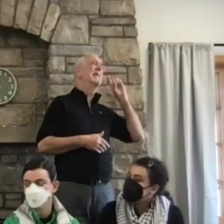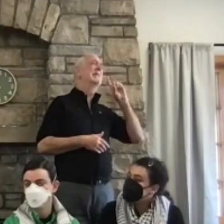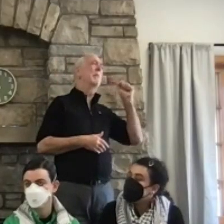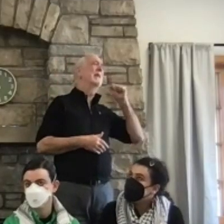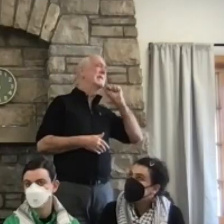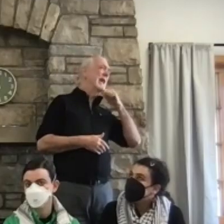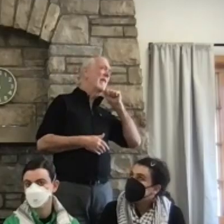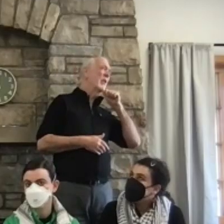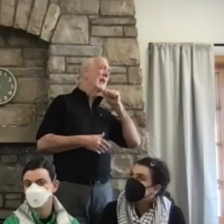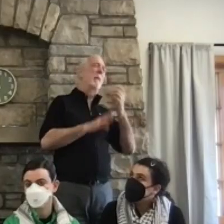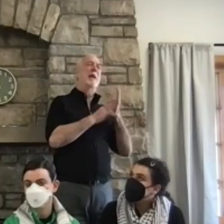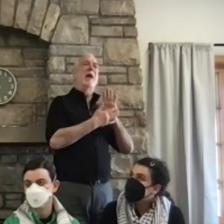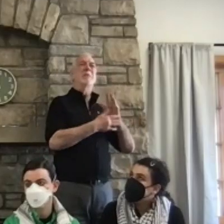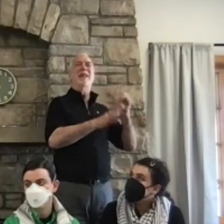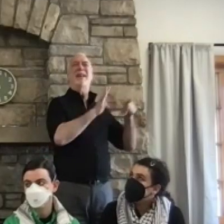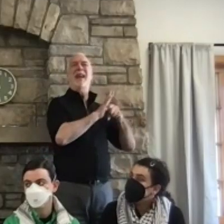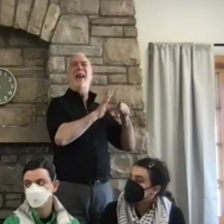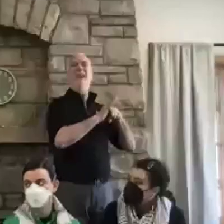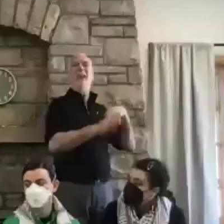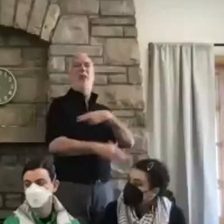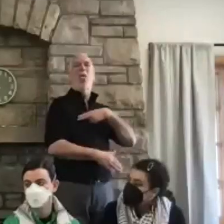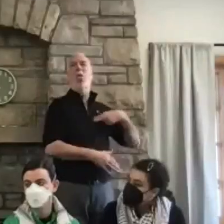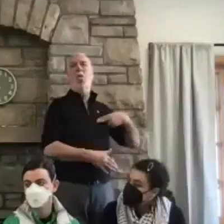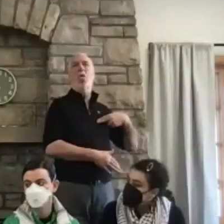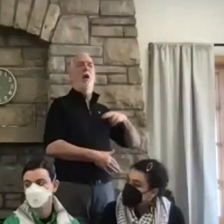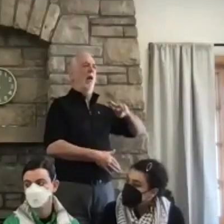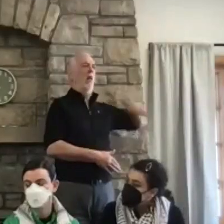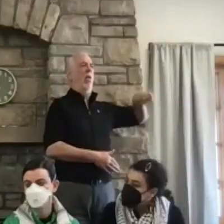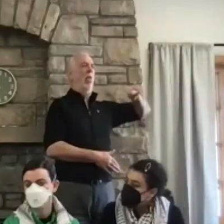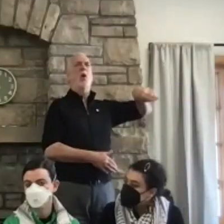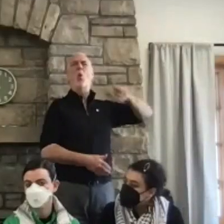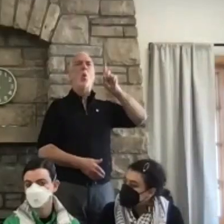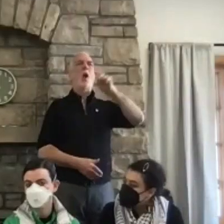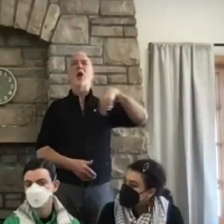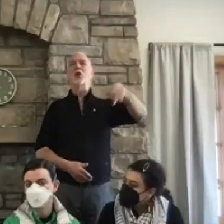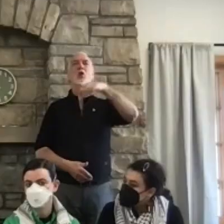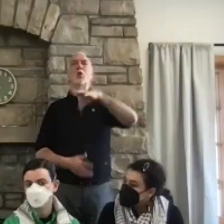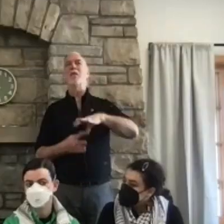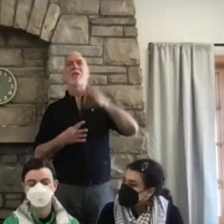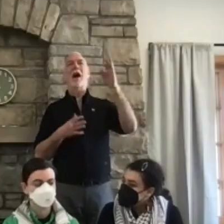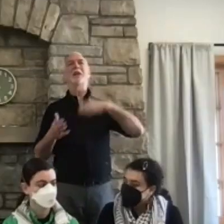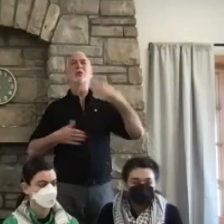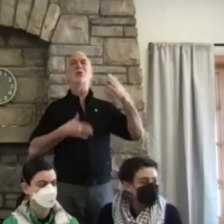develop negative stereotypes. Where do you find joy, Helen?